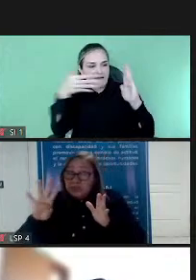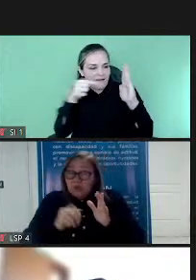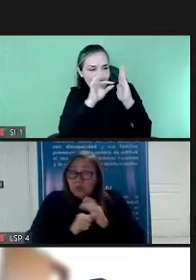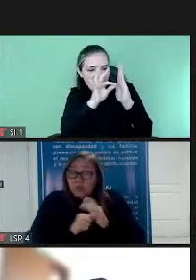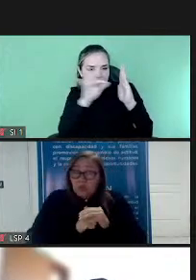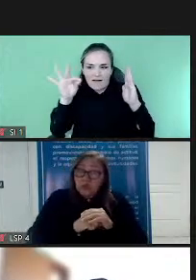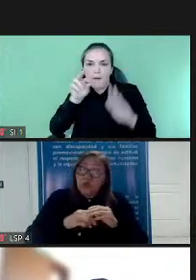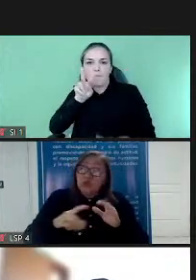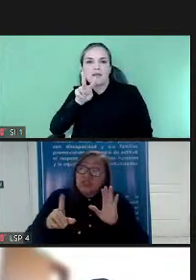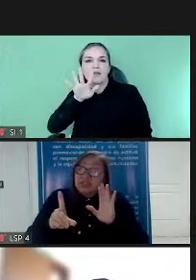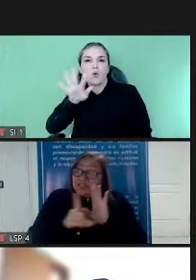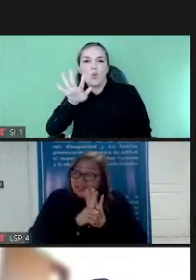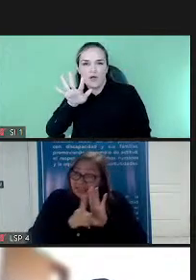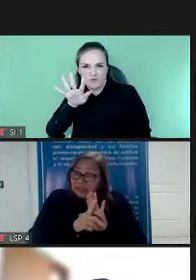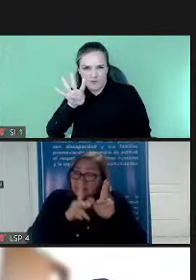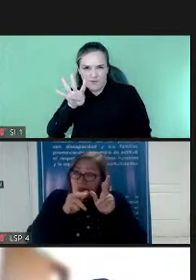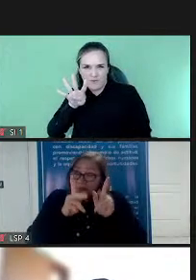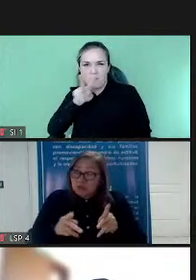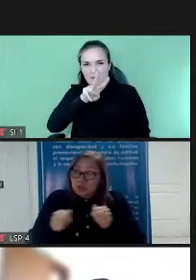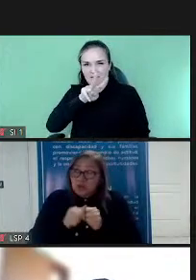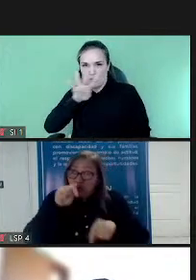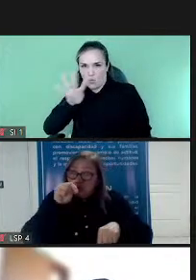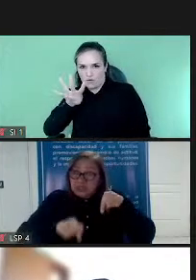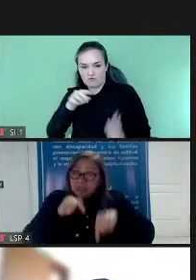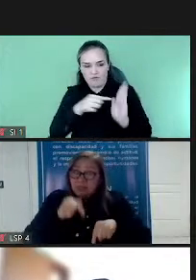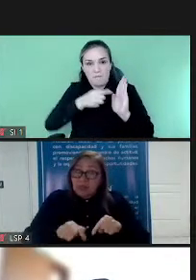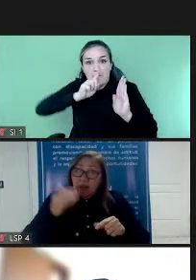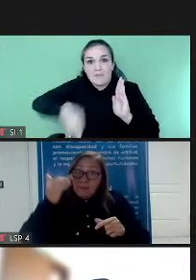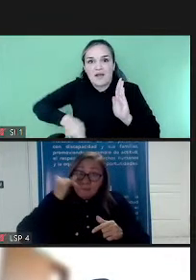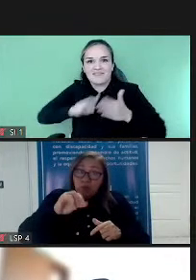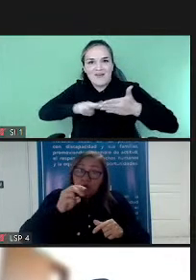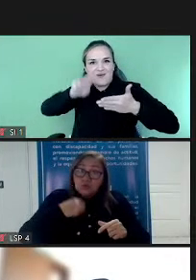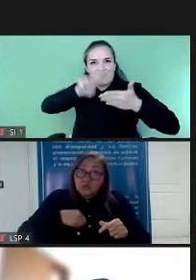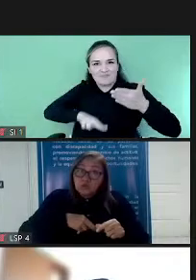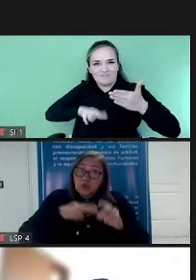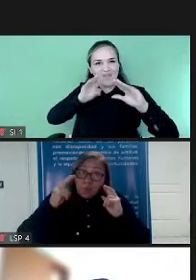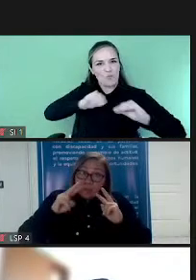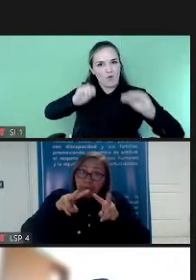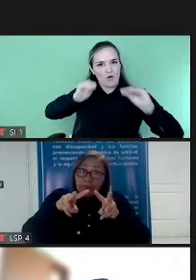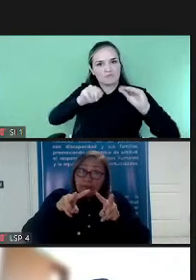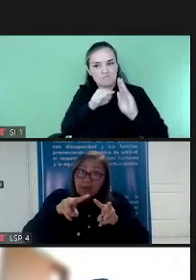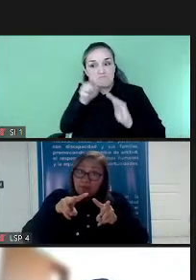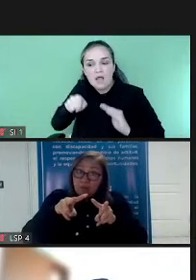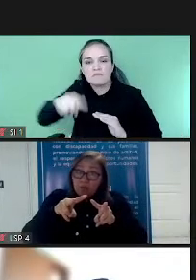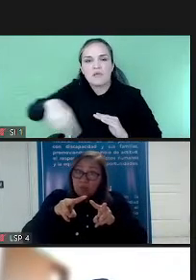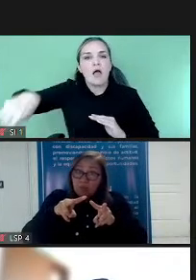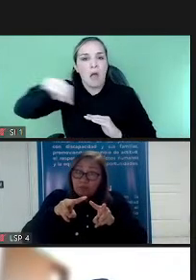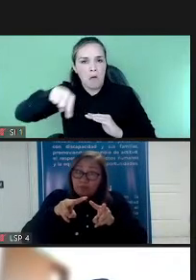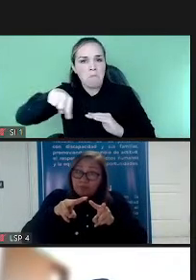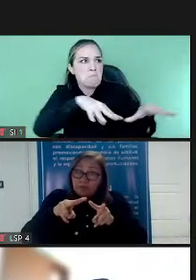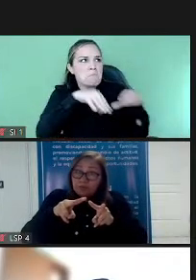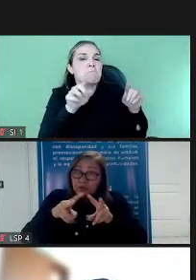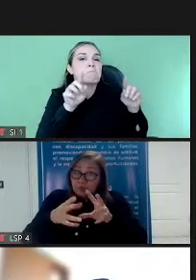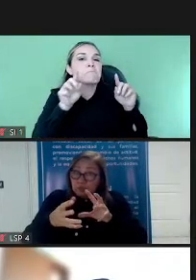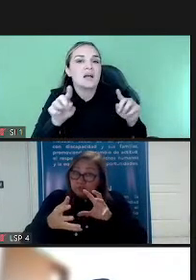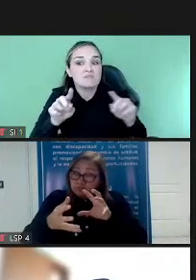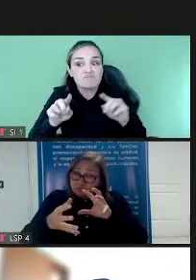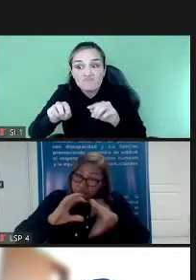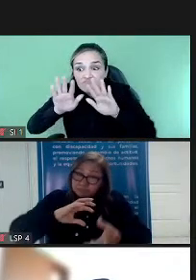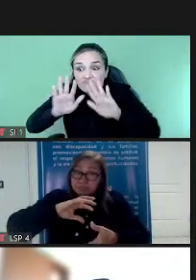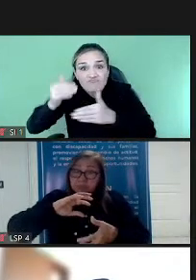article 24 of the convention of persons with disabilities once this has been said we see that there is an